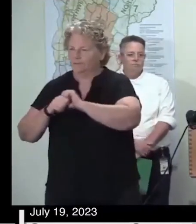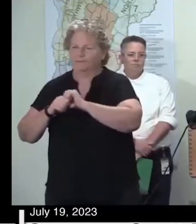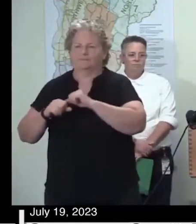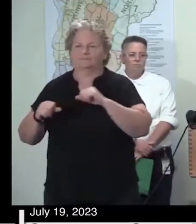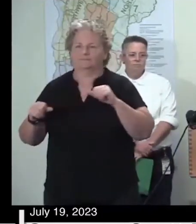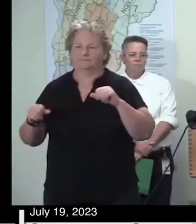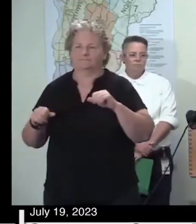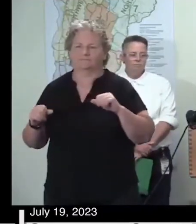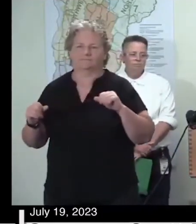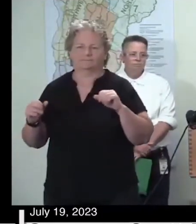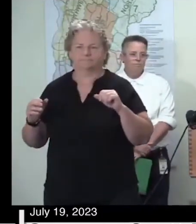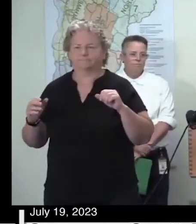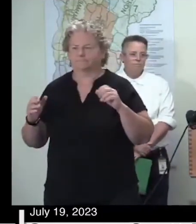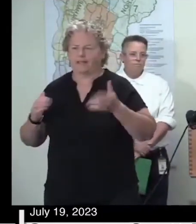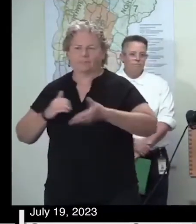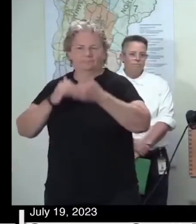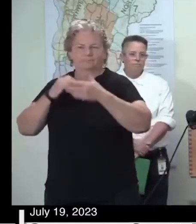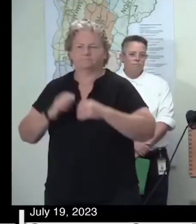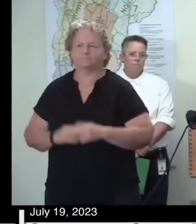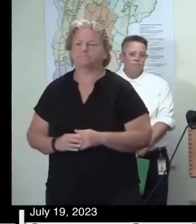vermont.gov/flood,